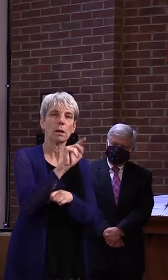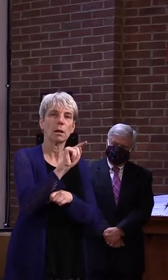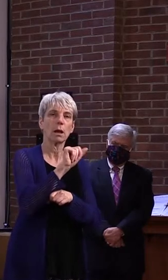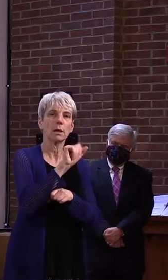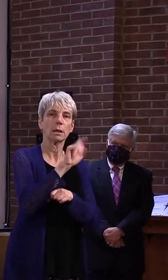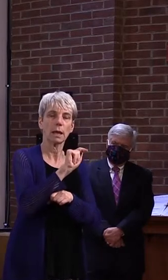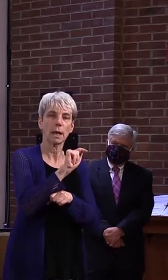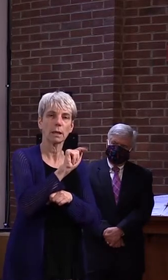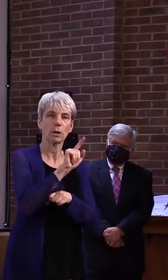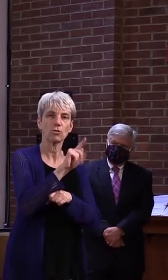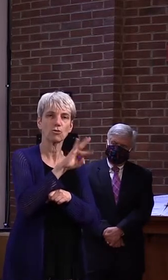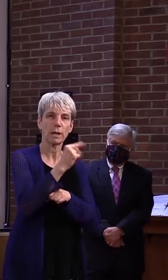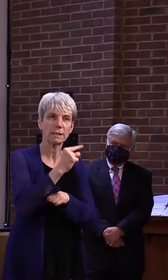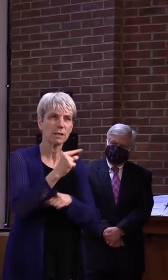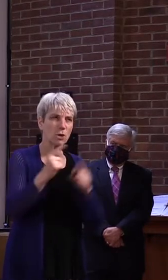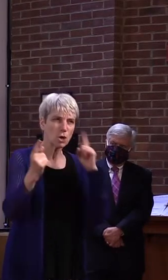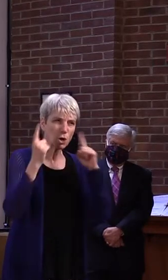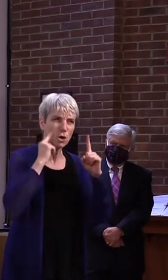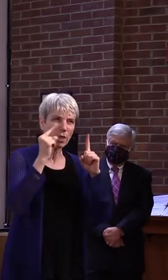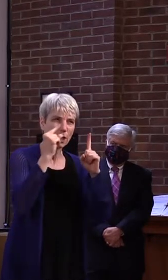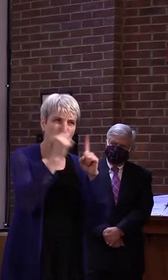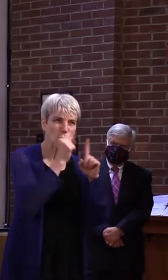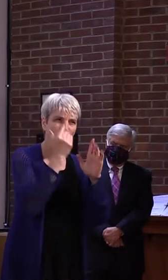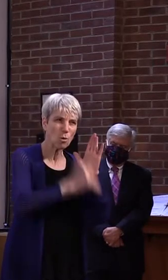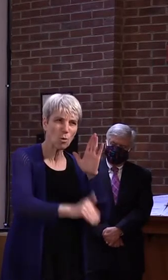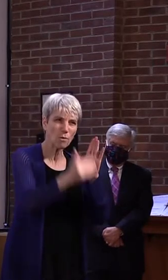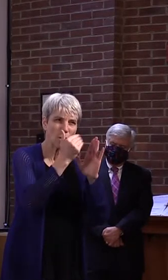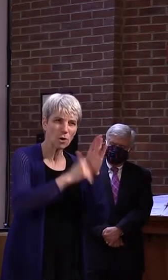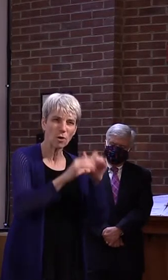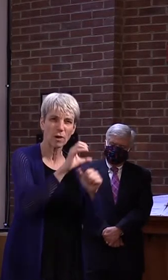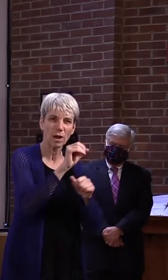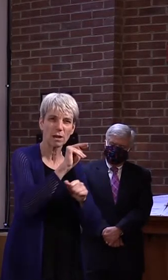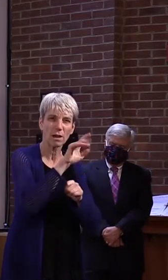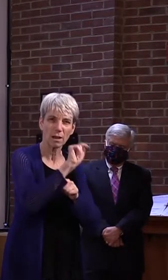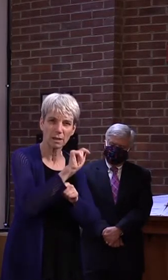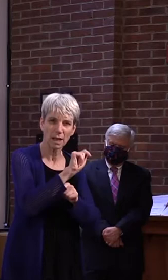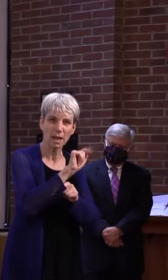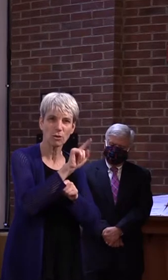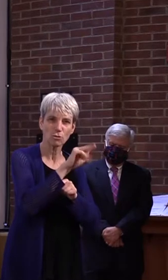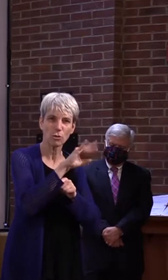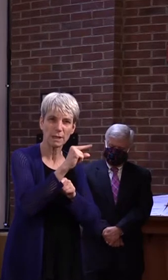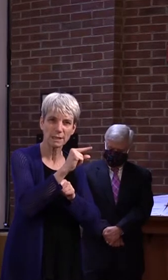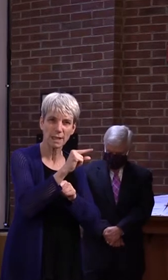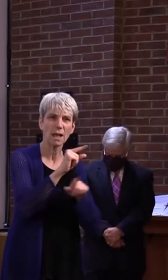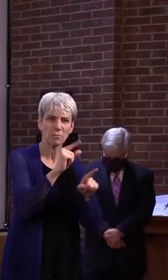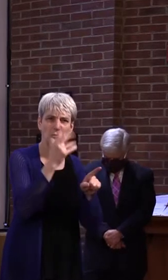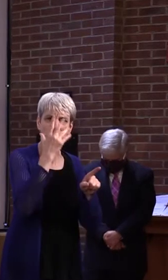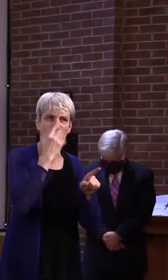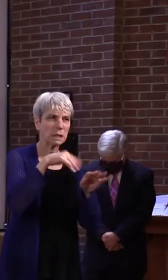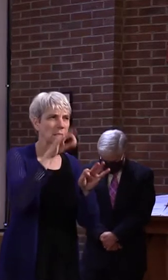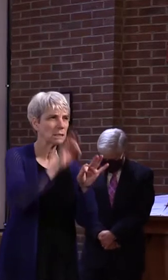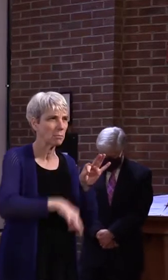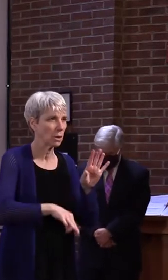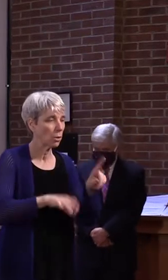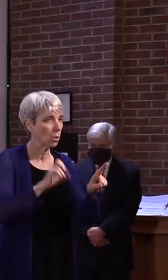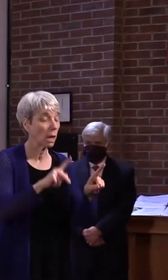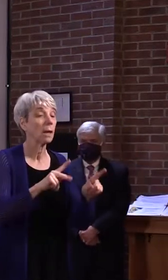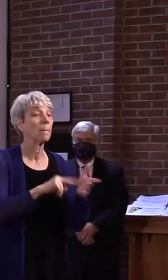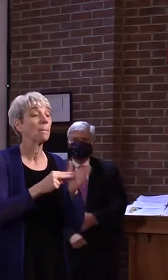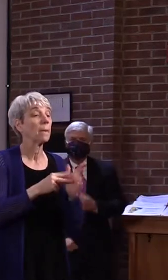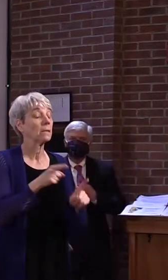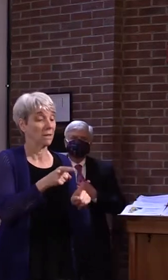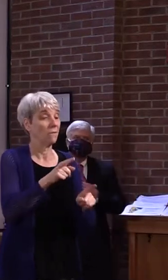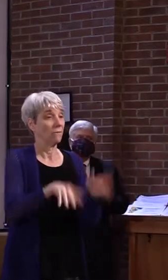contact tracing is a term everyone should be very familiar with. The concept may seem quite simple. Reaching out to